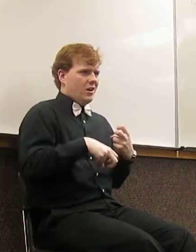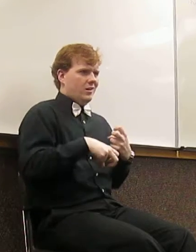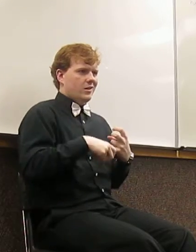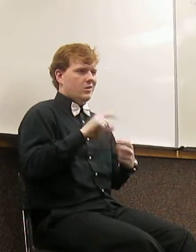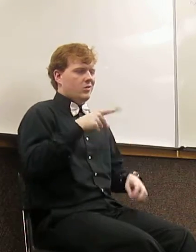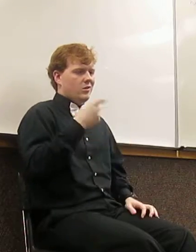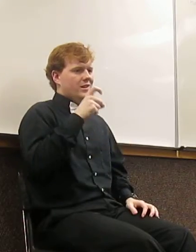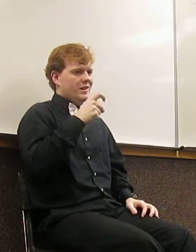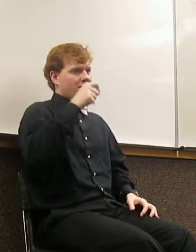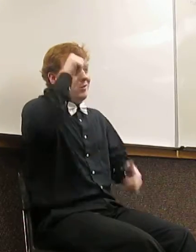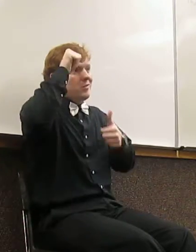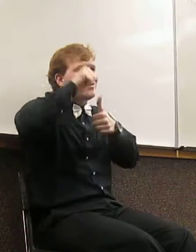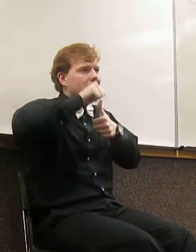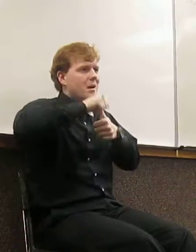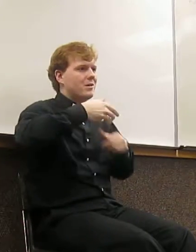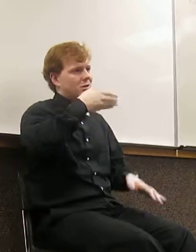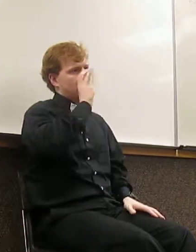water. So anyway,